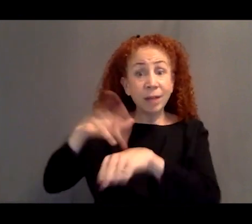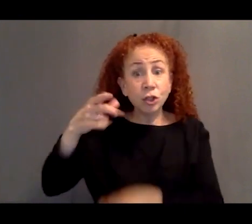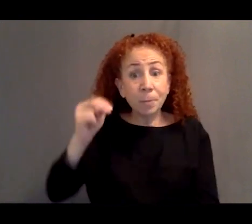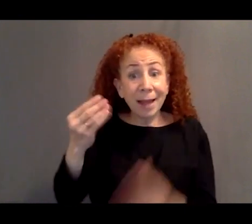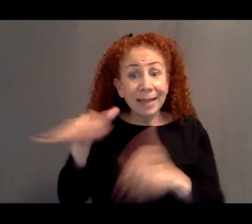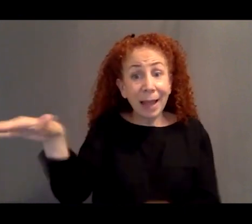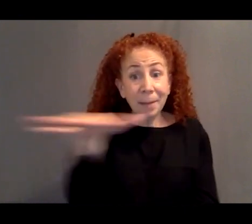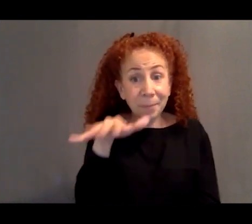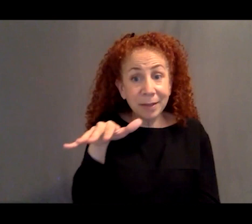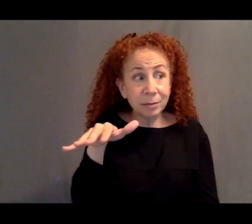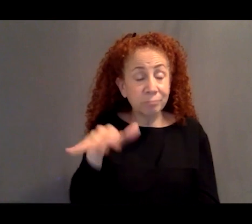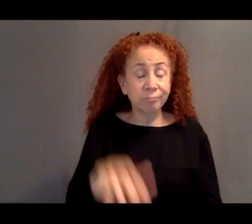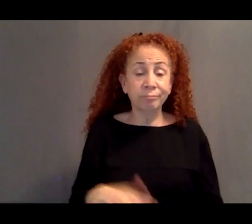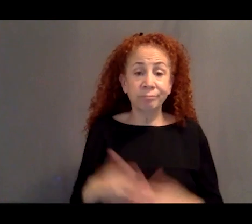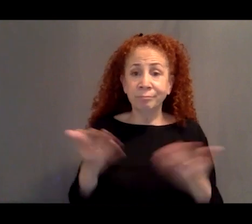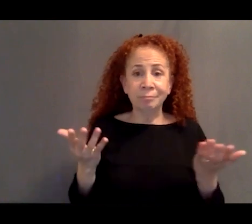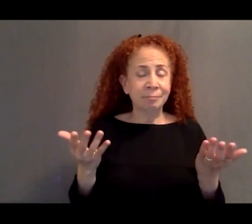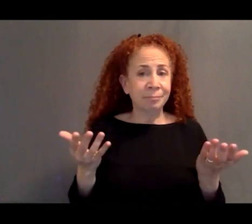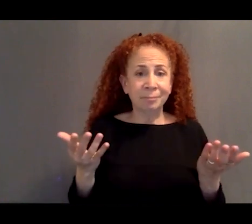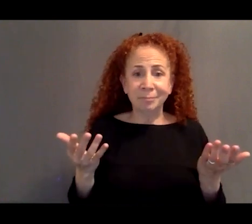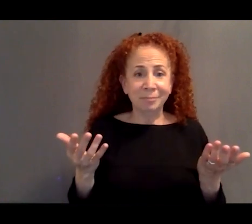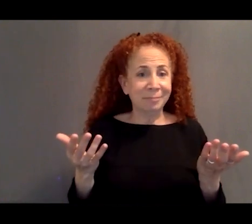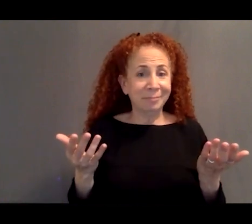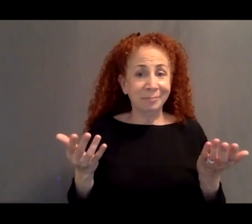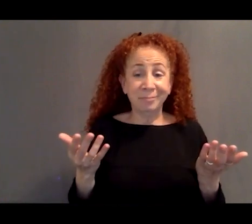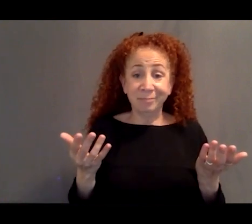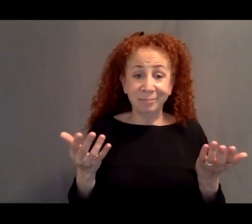Penn's, that there is